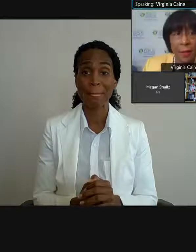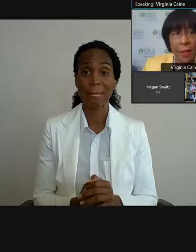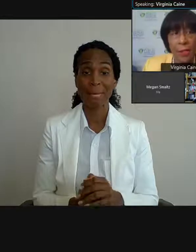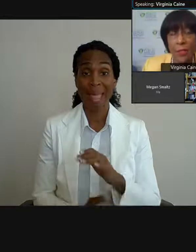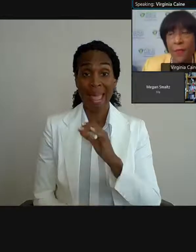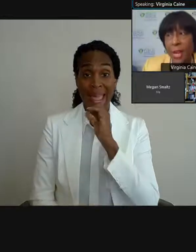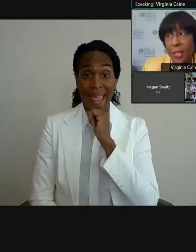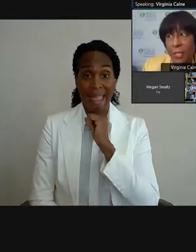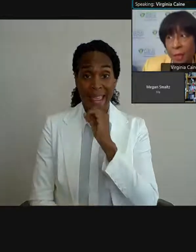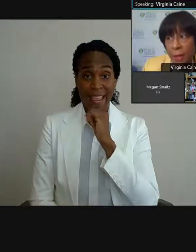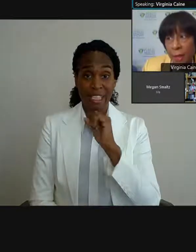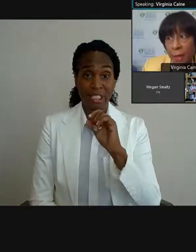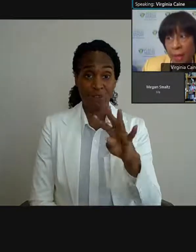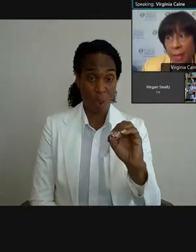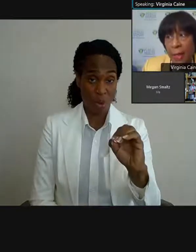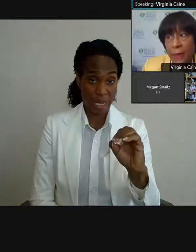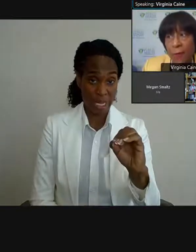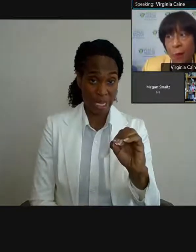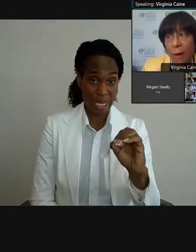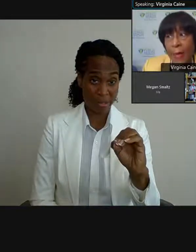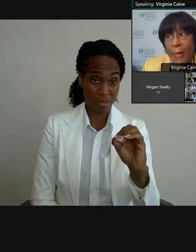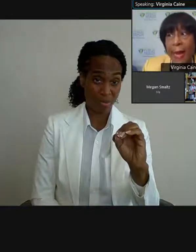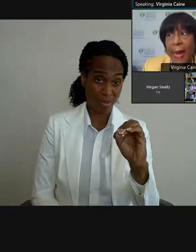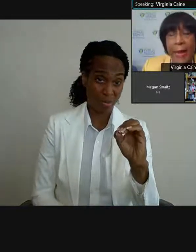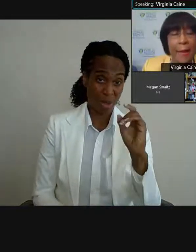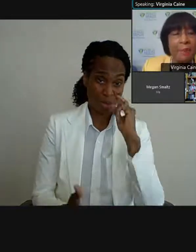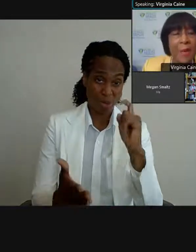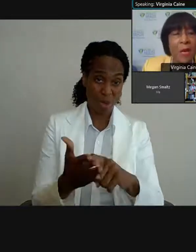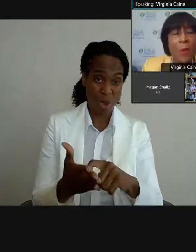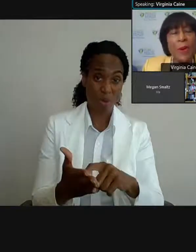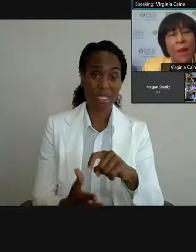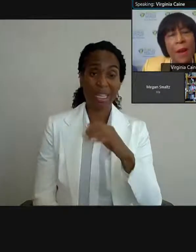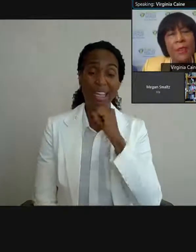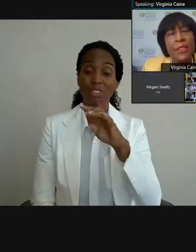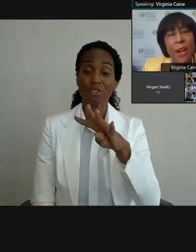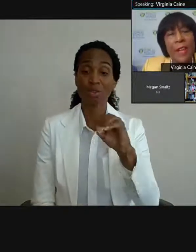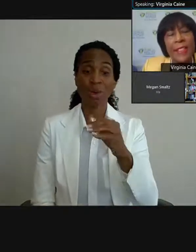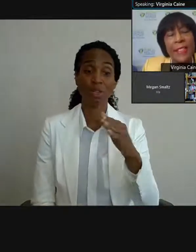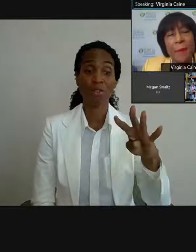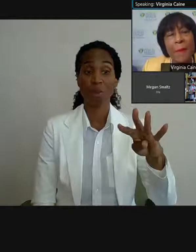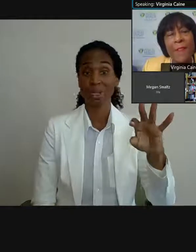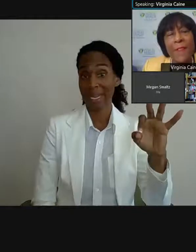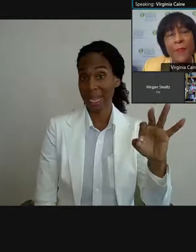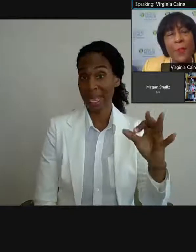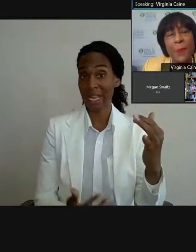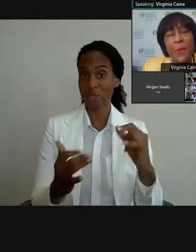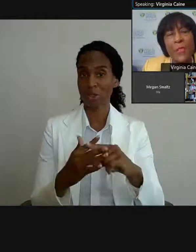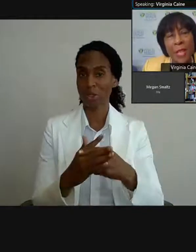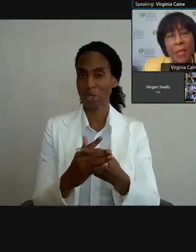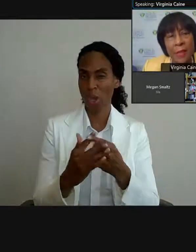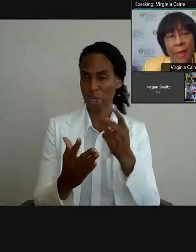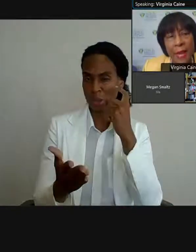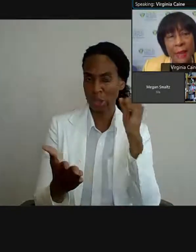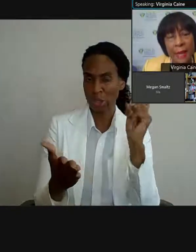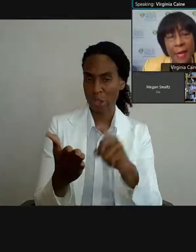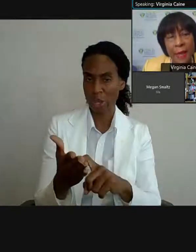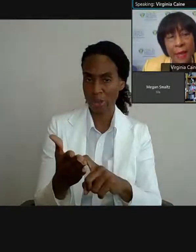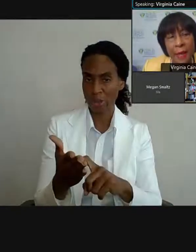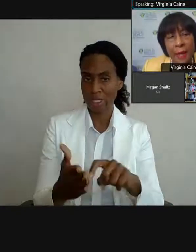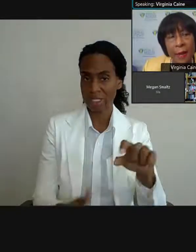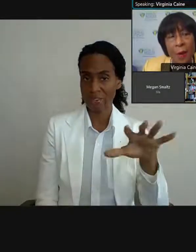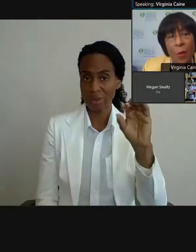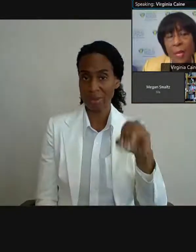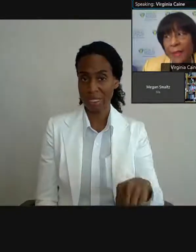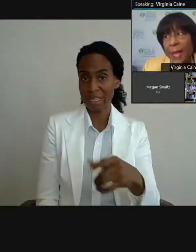40 years of age to 49, we're now starting to see about 50% of them